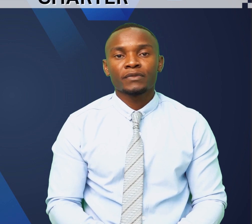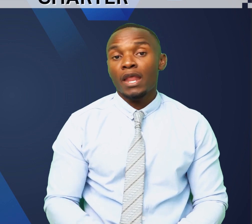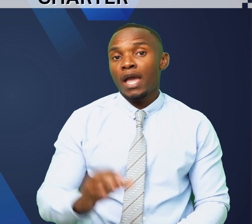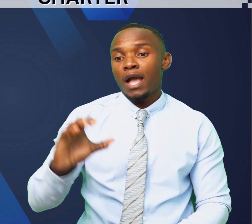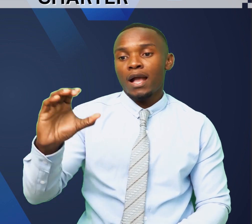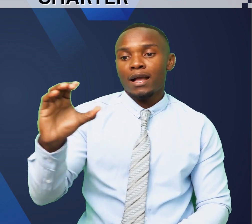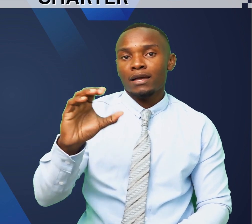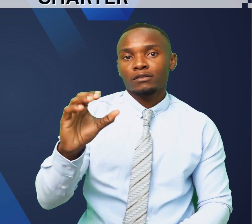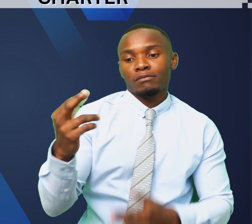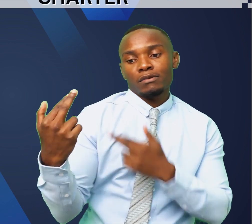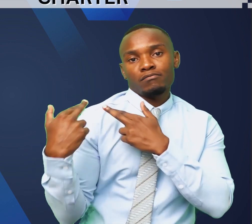Customer responsibilities: